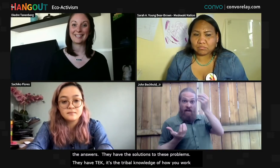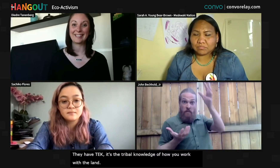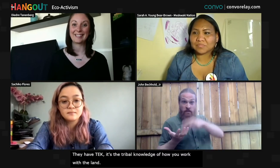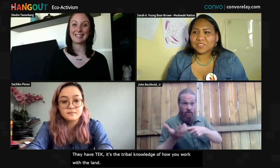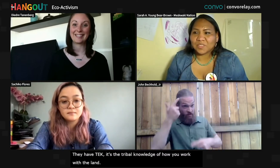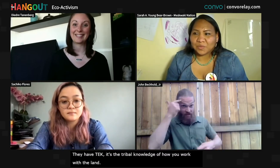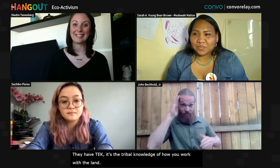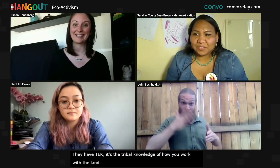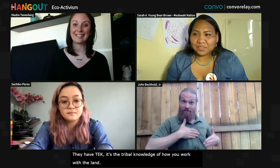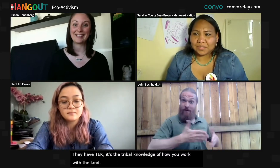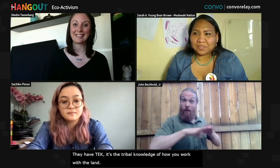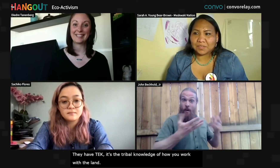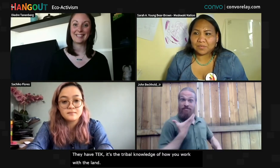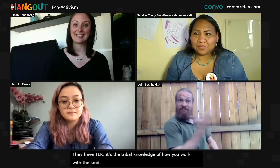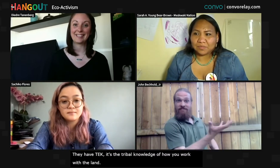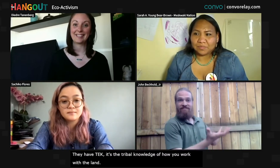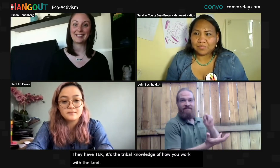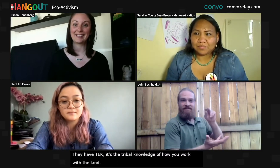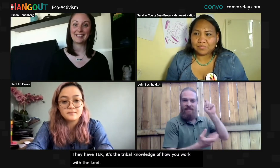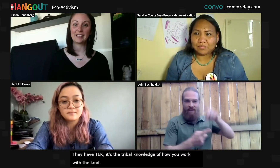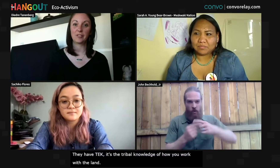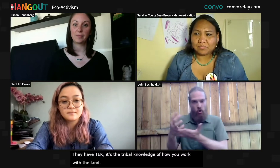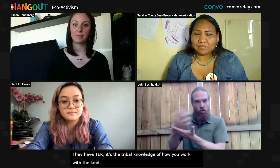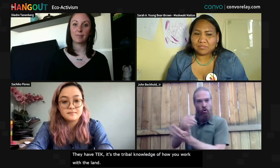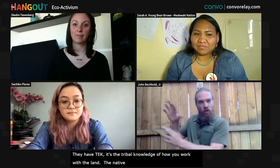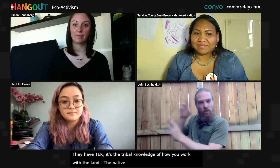The natives already know all the information,